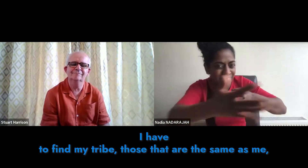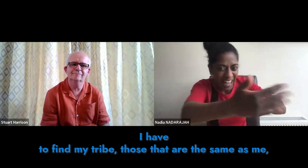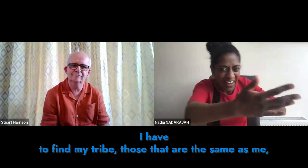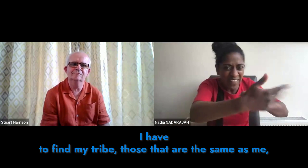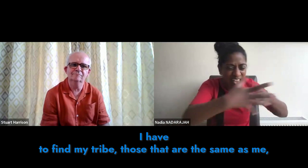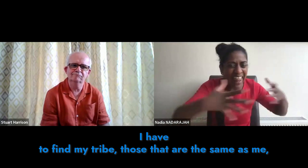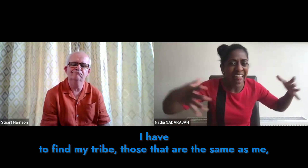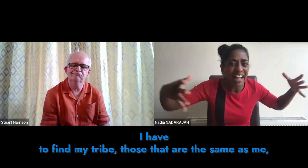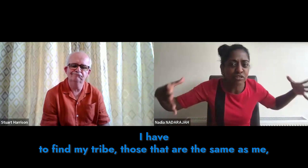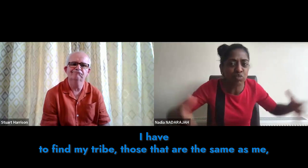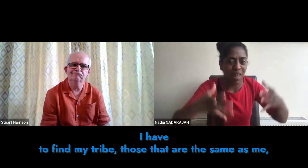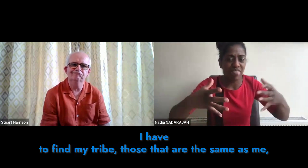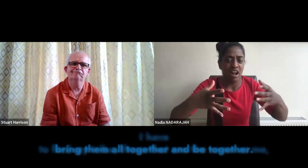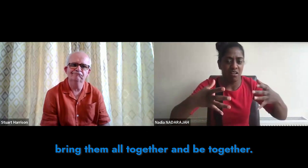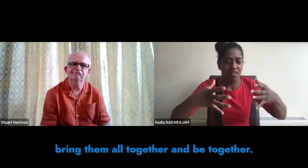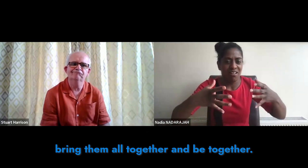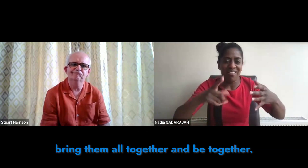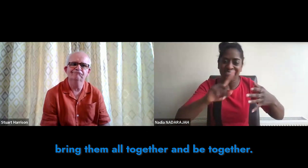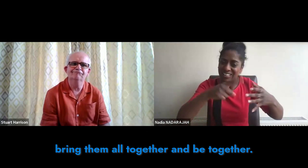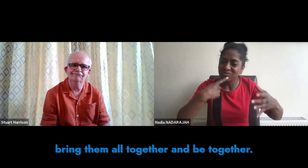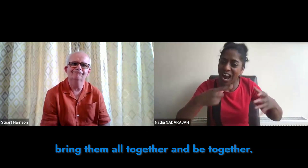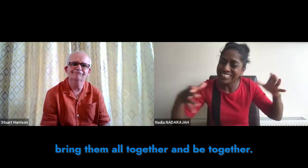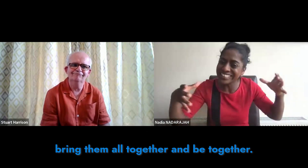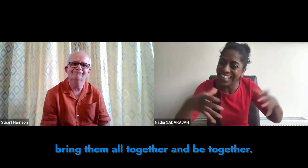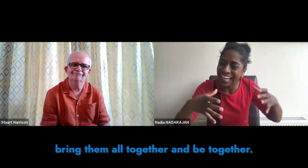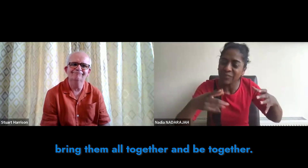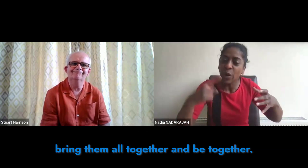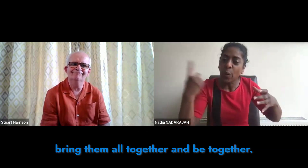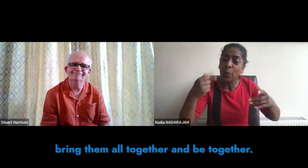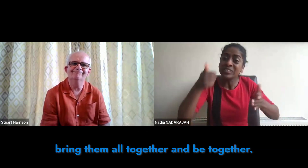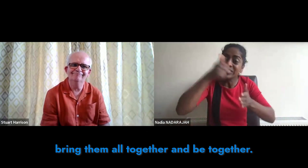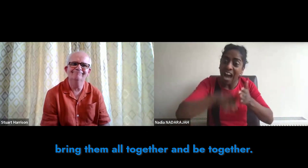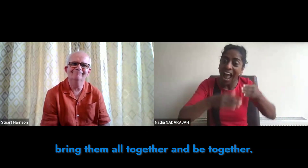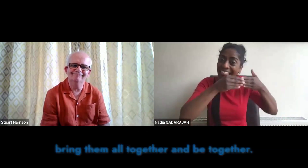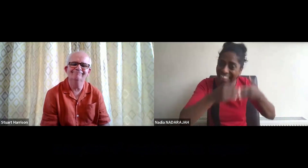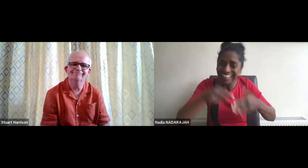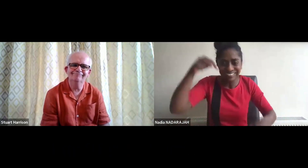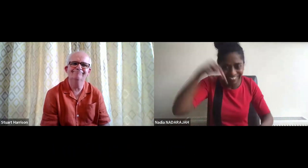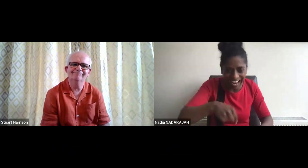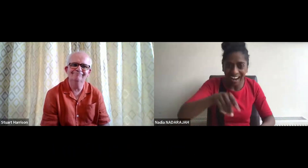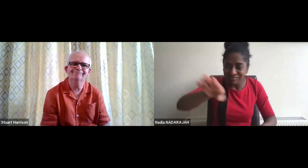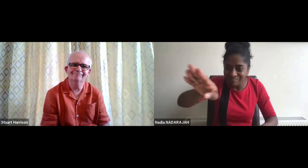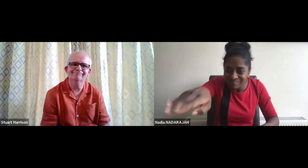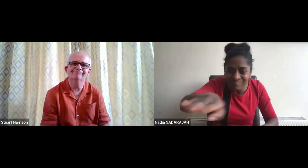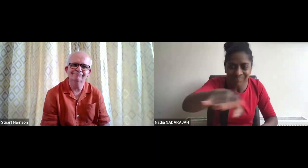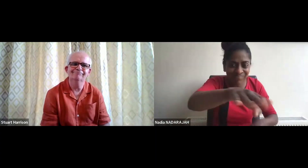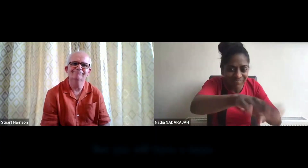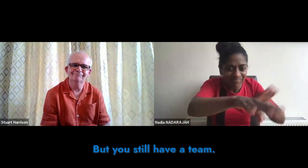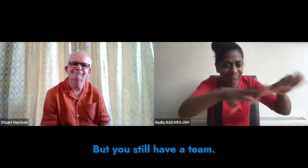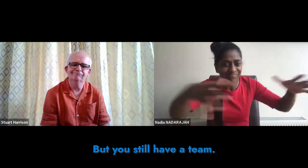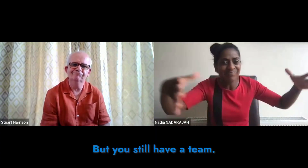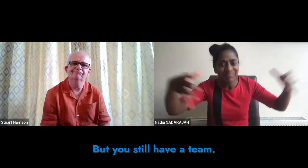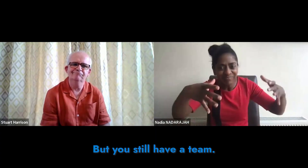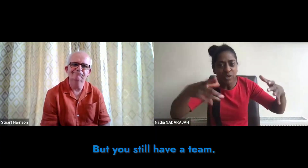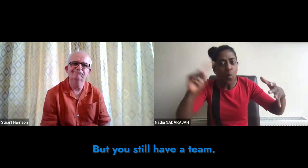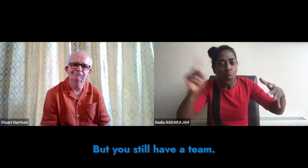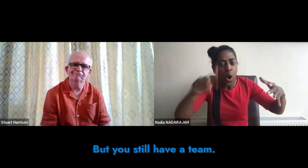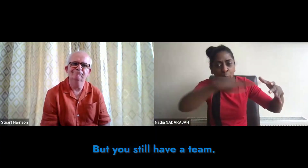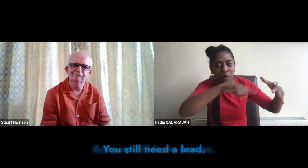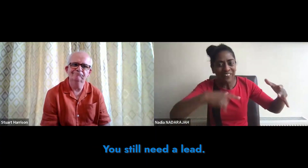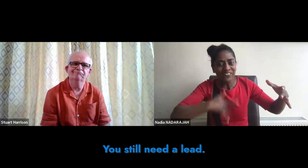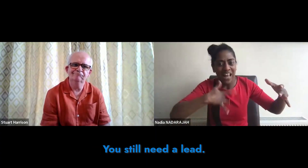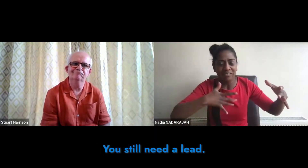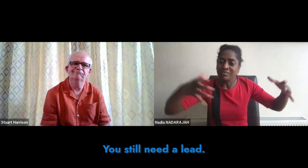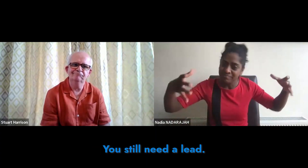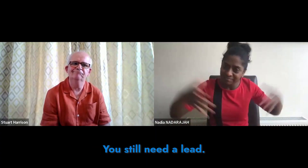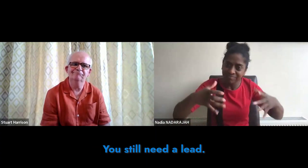are the same as me, bring them all together and be together. But you still, has a team,